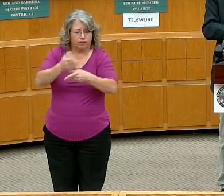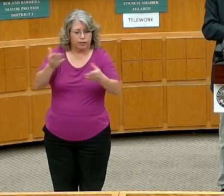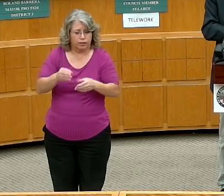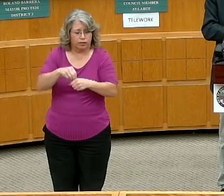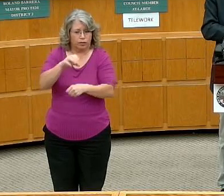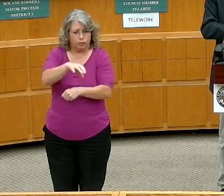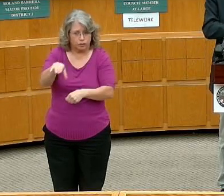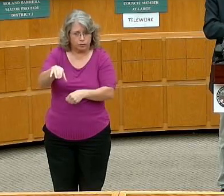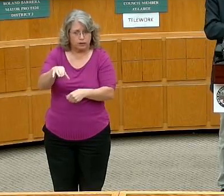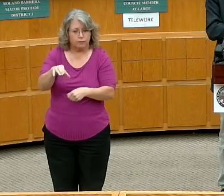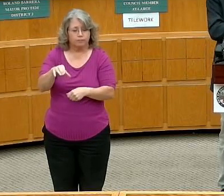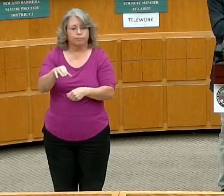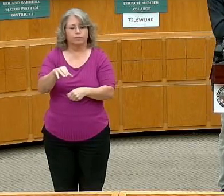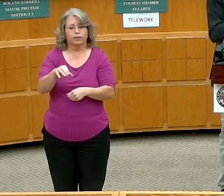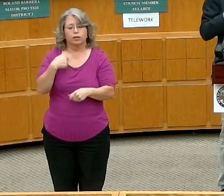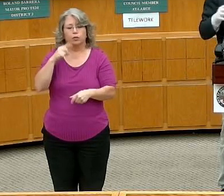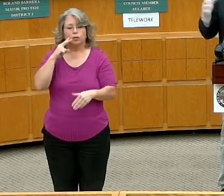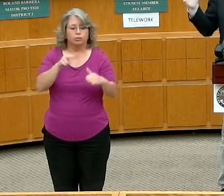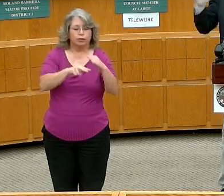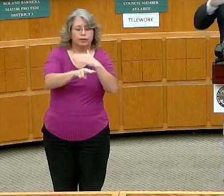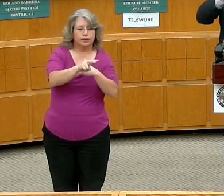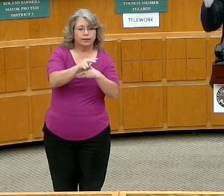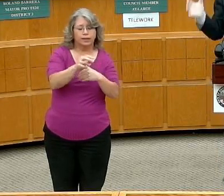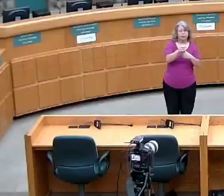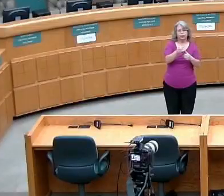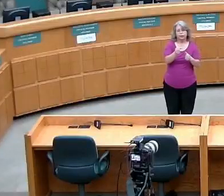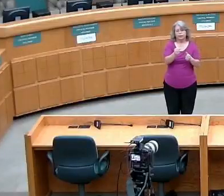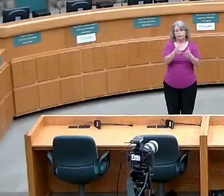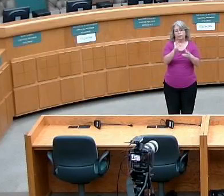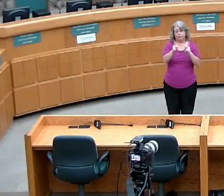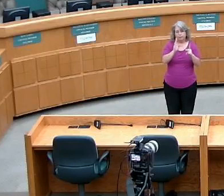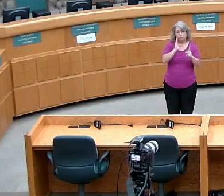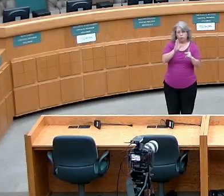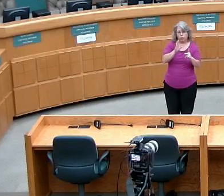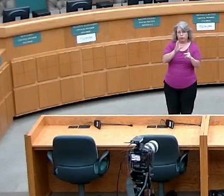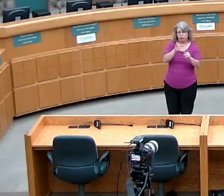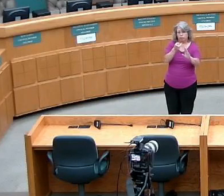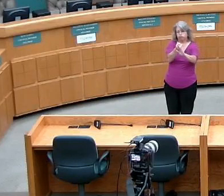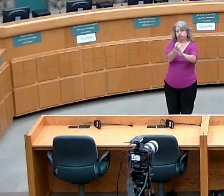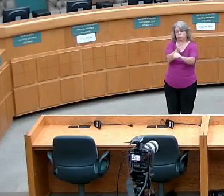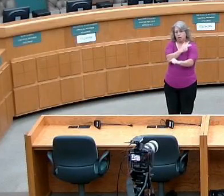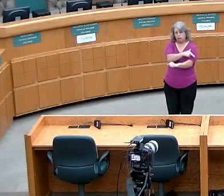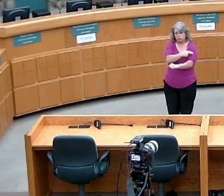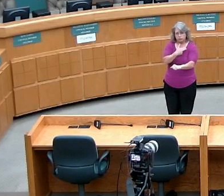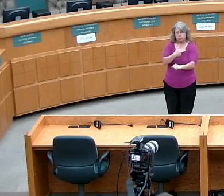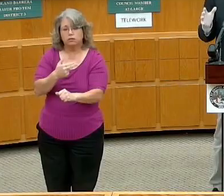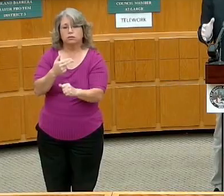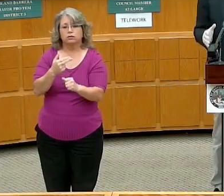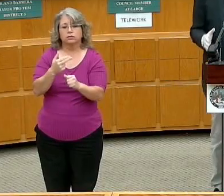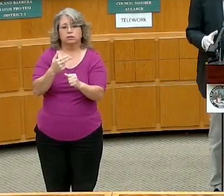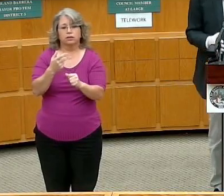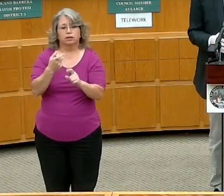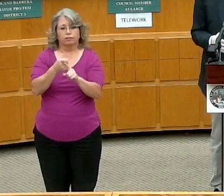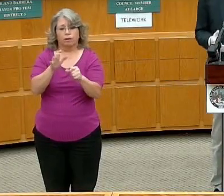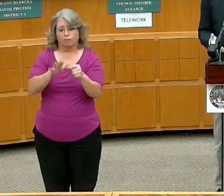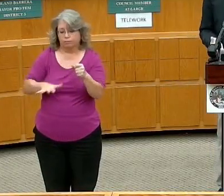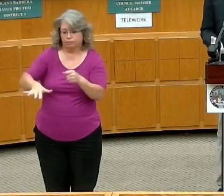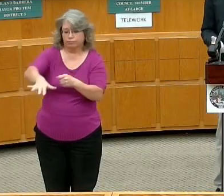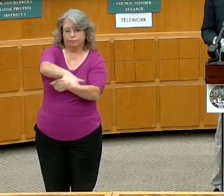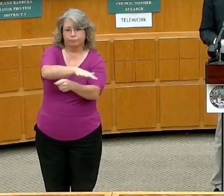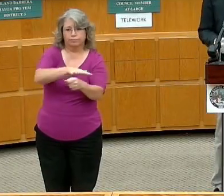cases, hospital utilization from the whole coastal bend here for the hospitals in Corpus Christi. So that's going to be